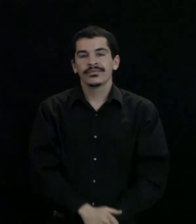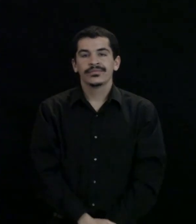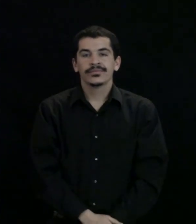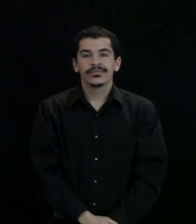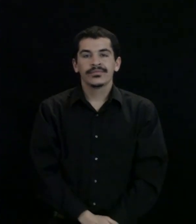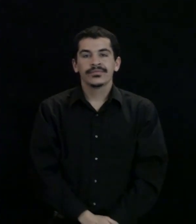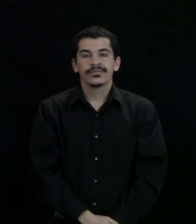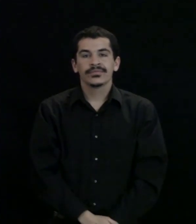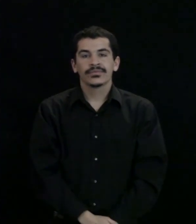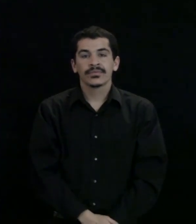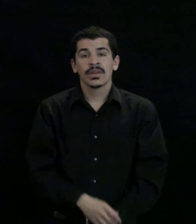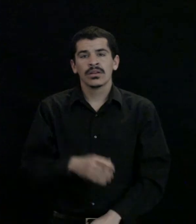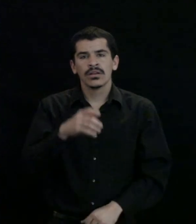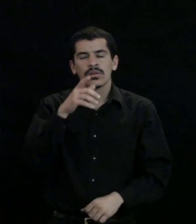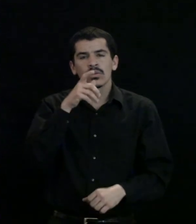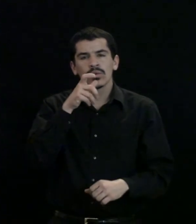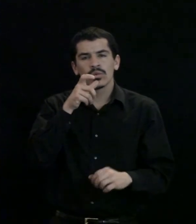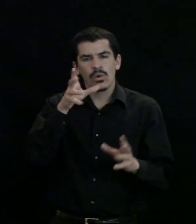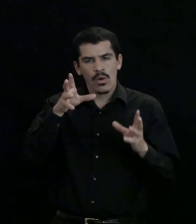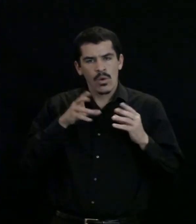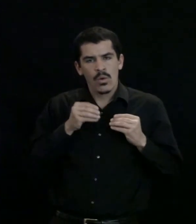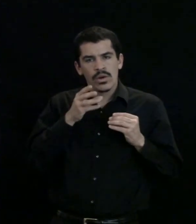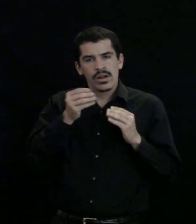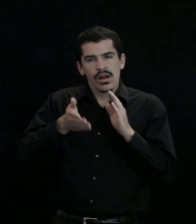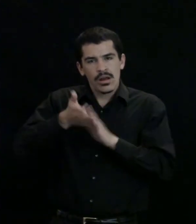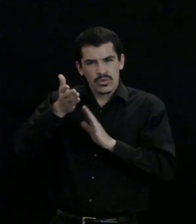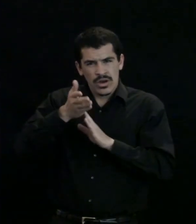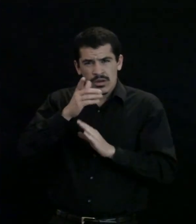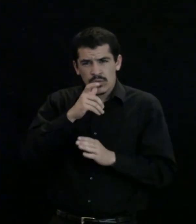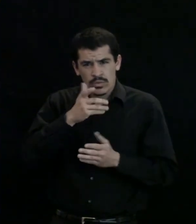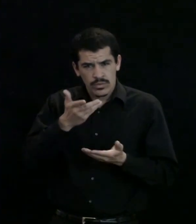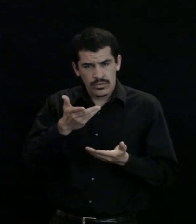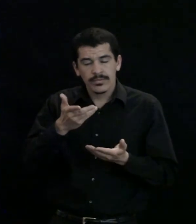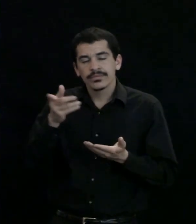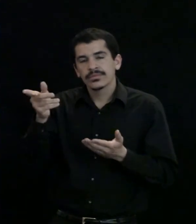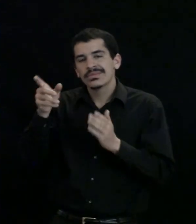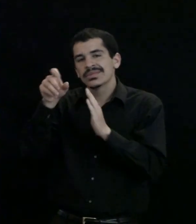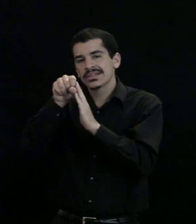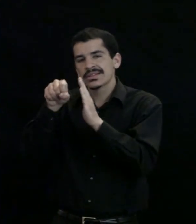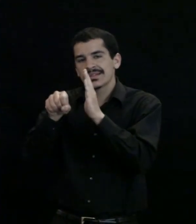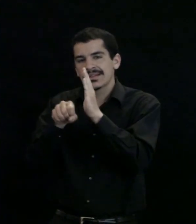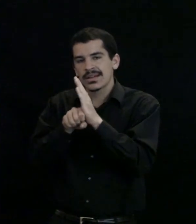Owner and operator would be the state of New Mexico.